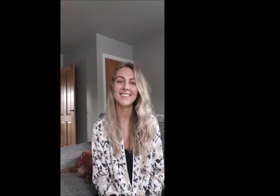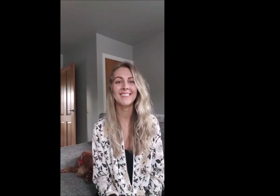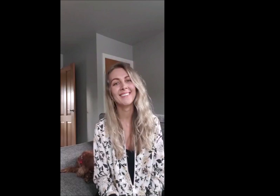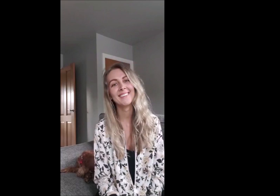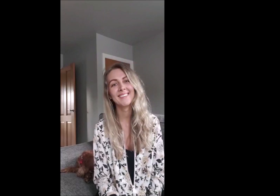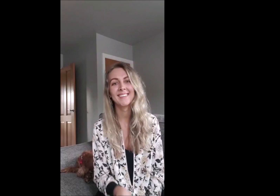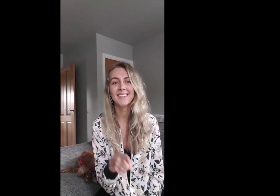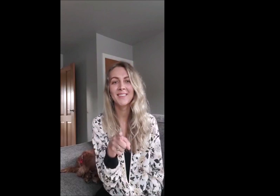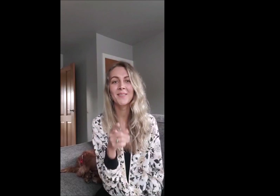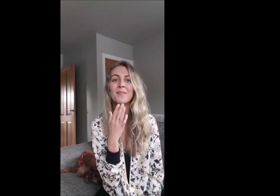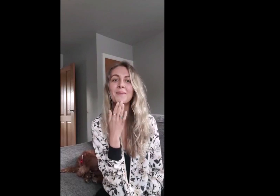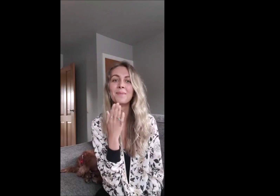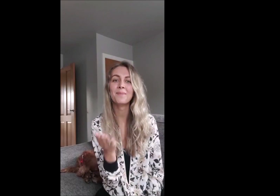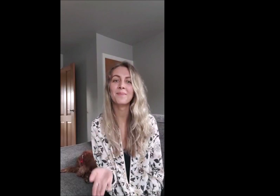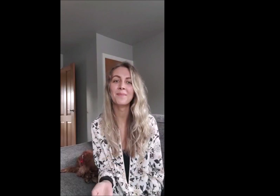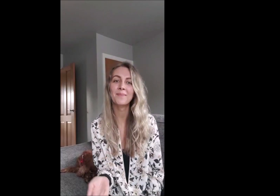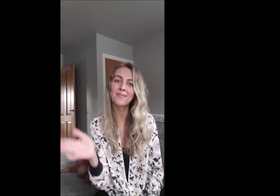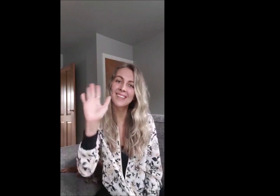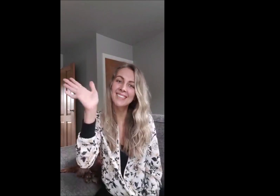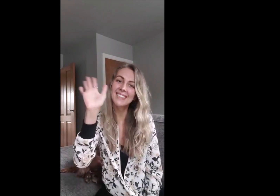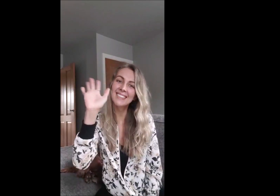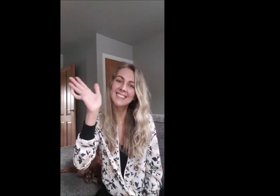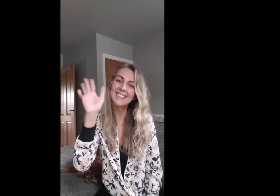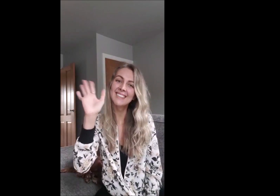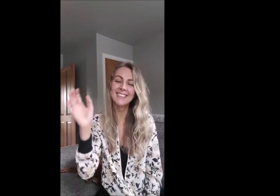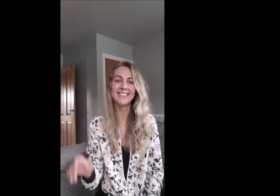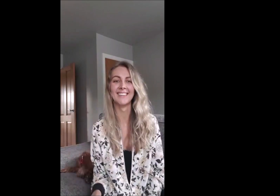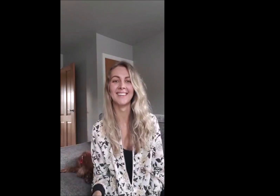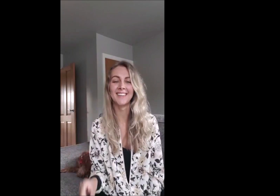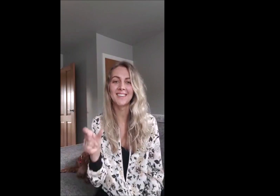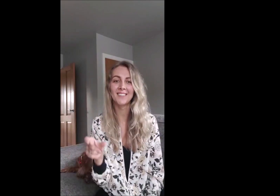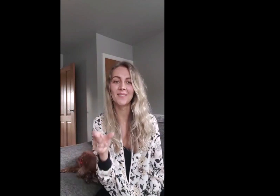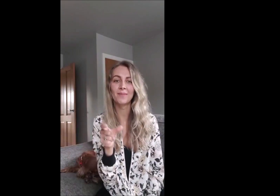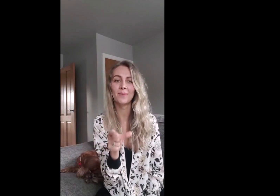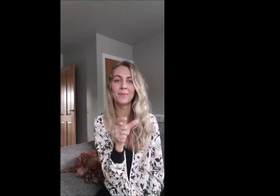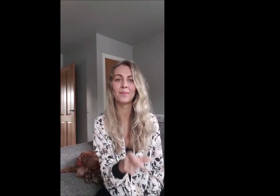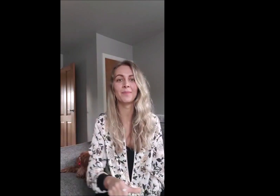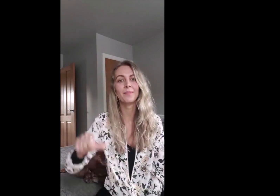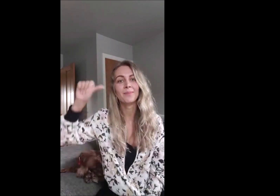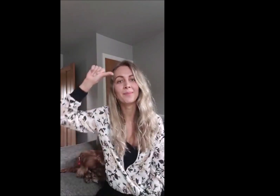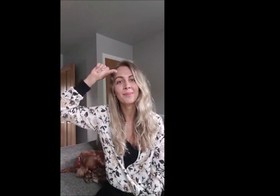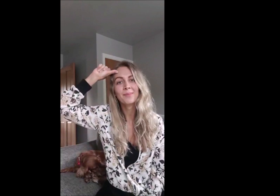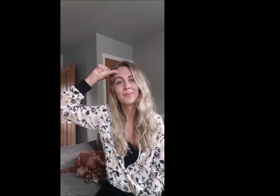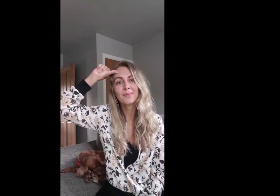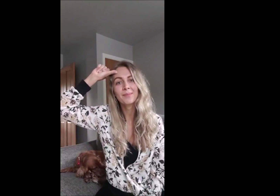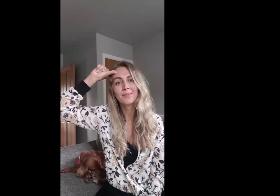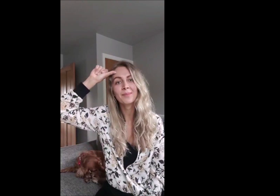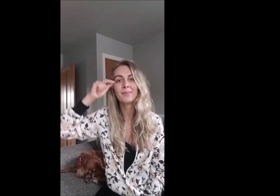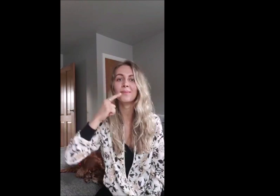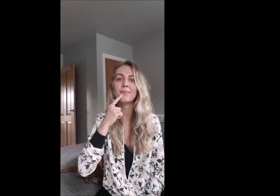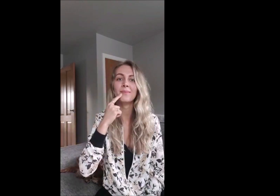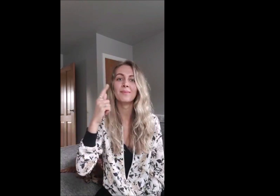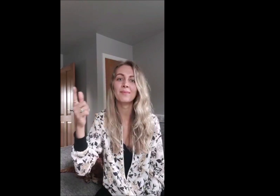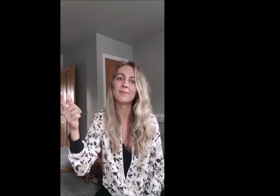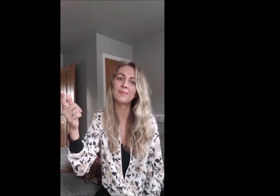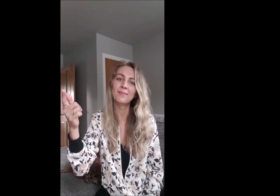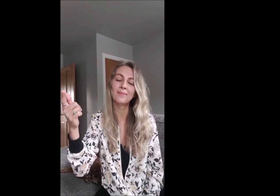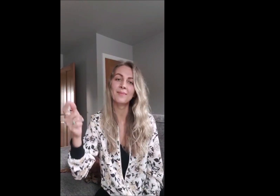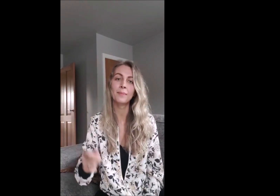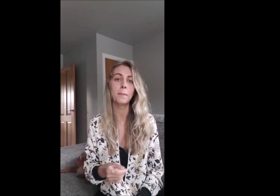And will you please say hello to the folks that I know? Tell them that